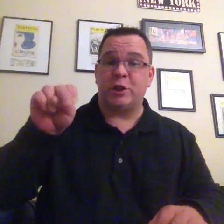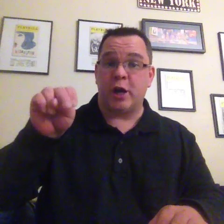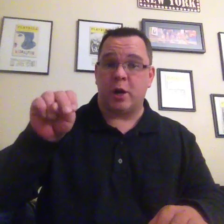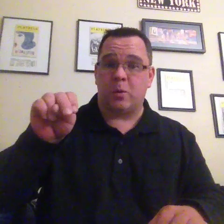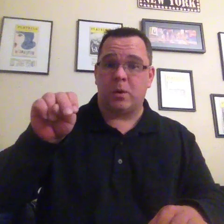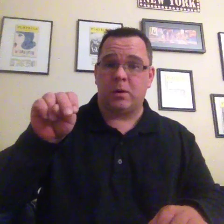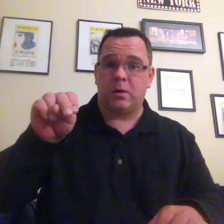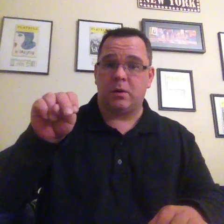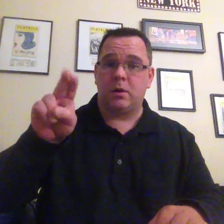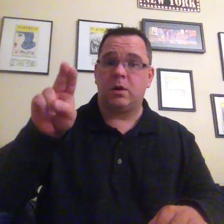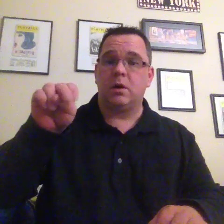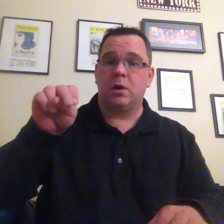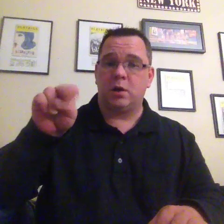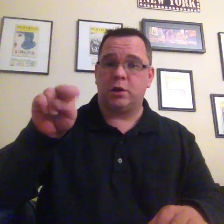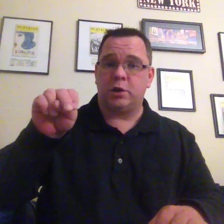no. No.